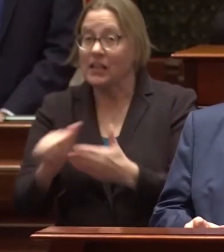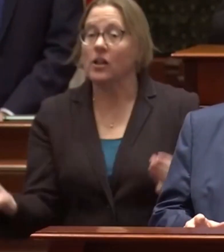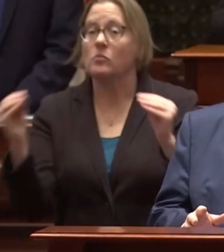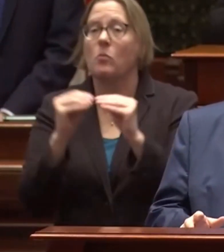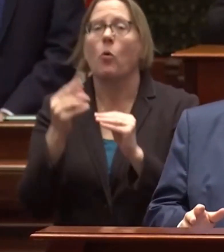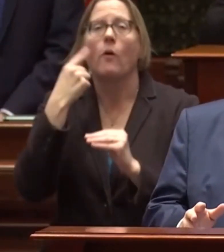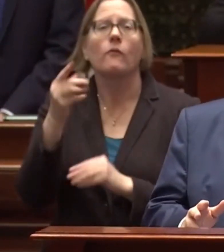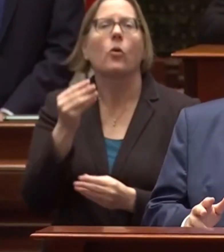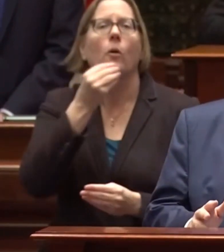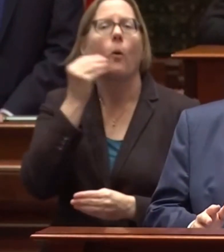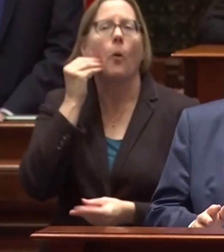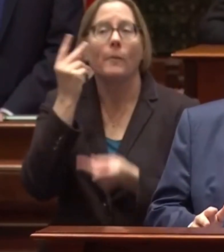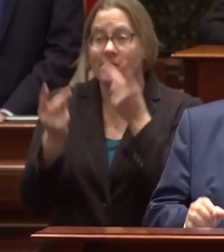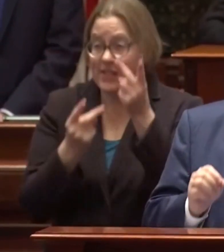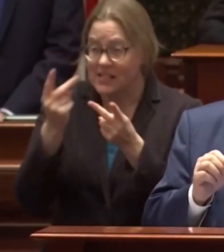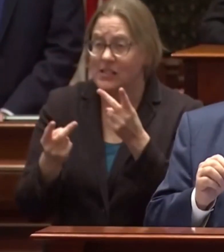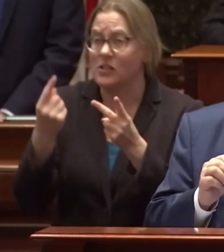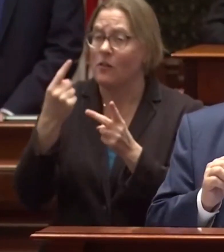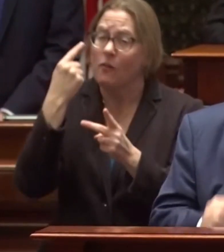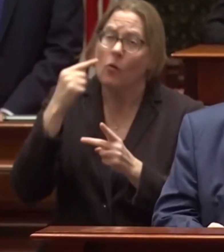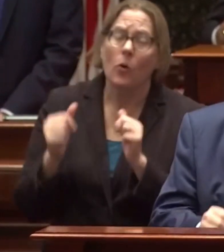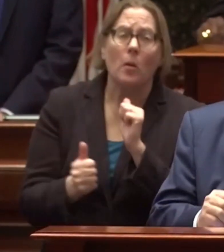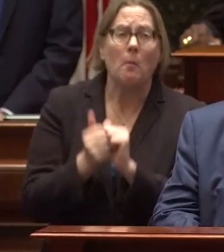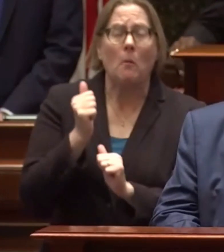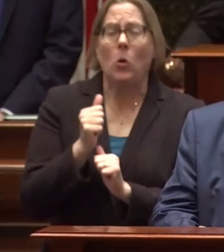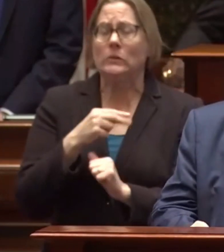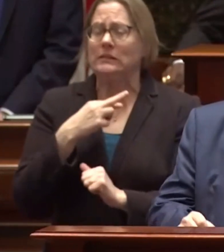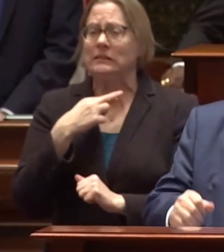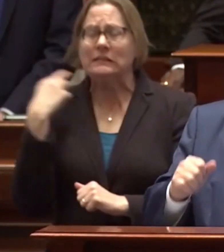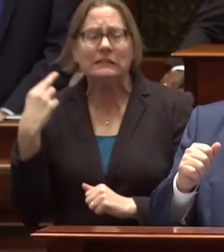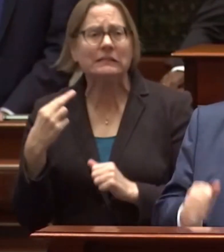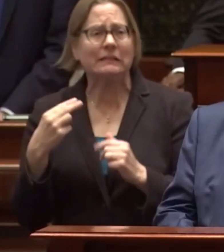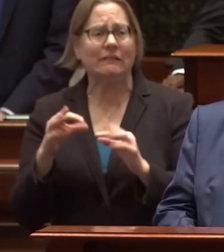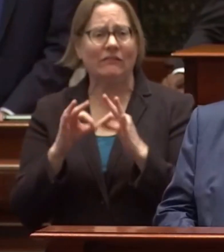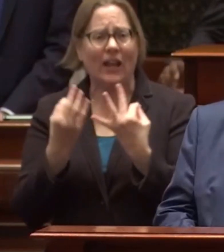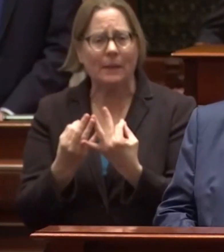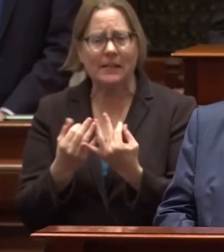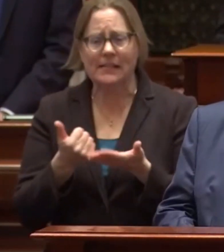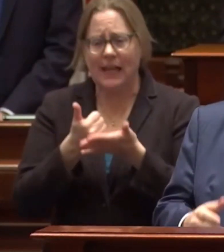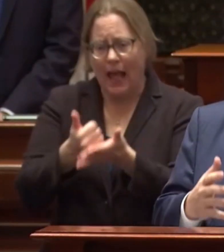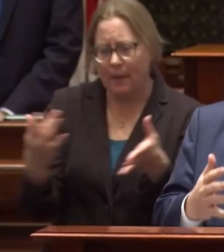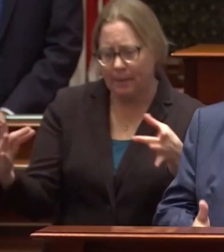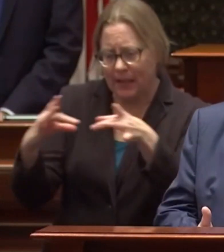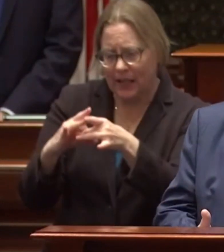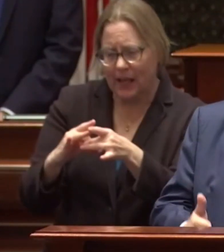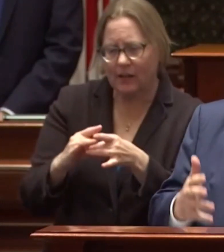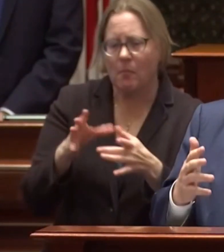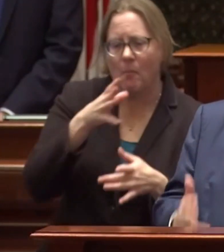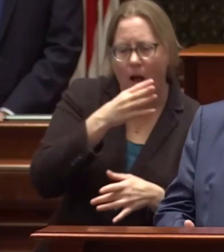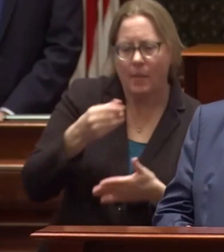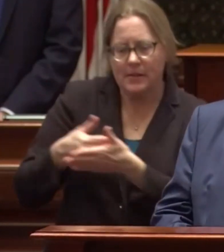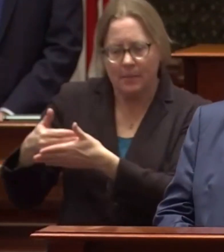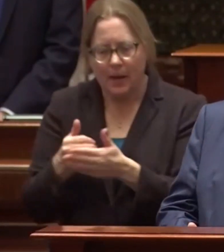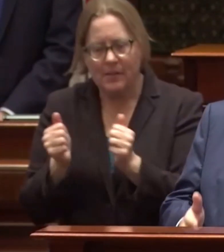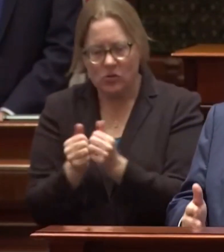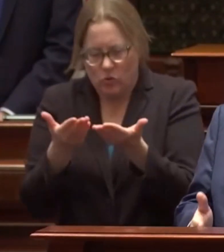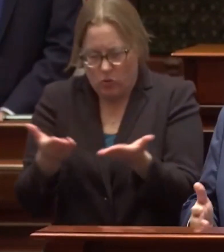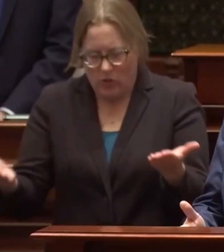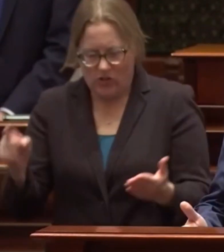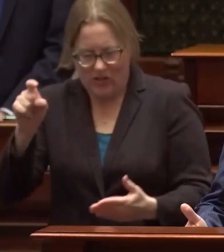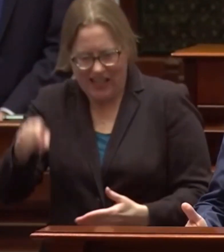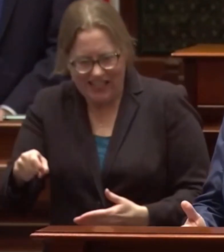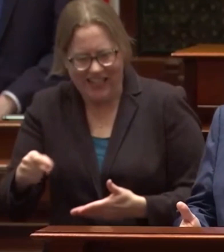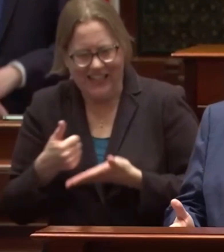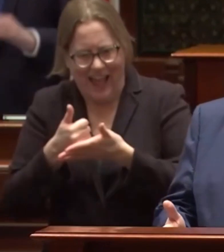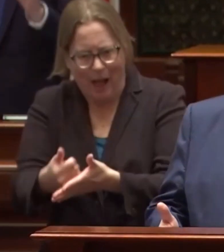for our most vulnerable families to connect new moms and babies with the resources they need to be healthy and thrive during